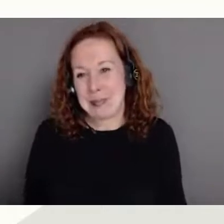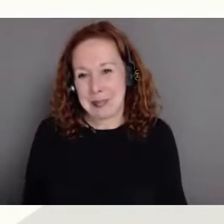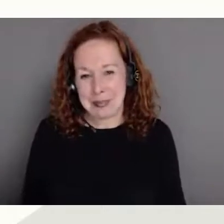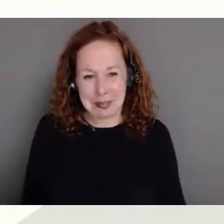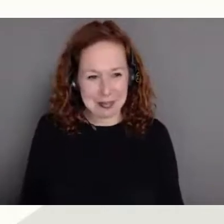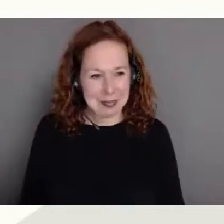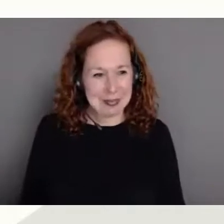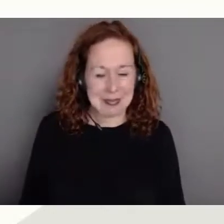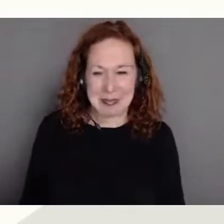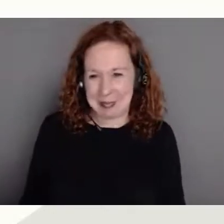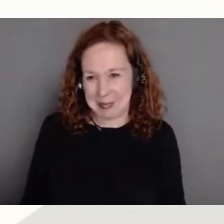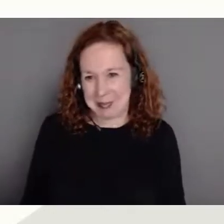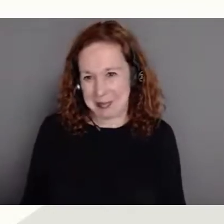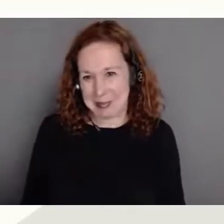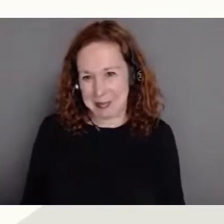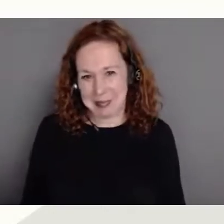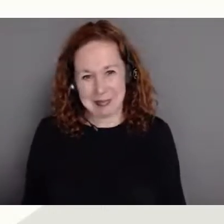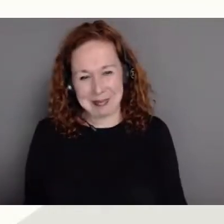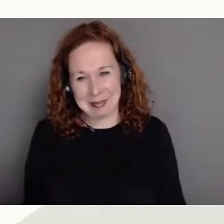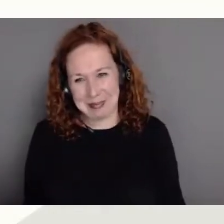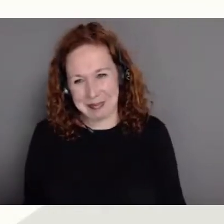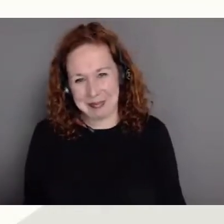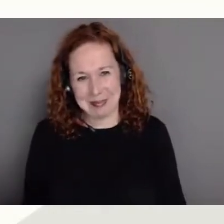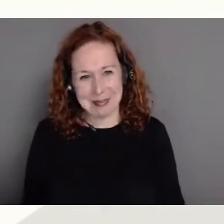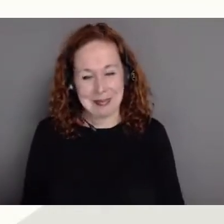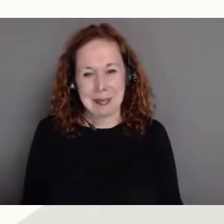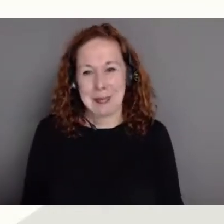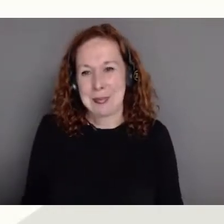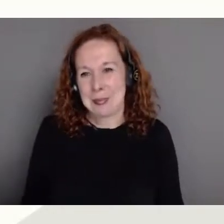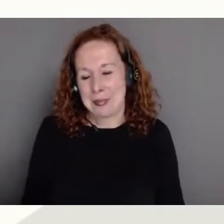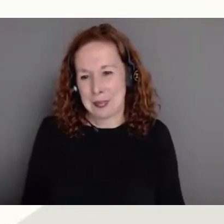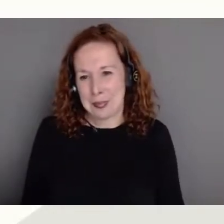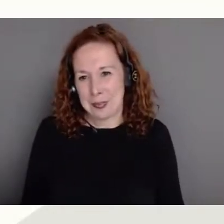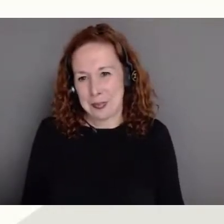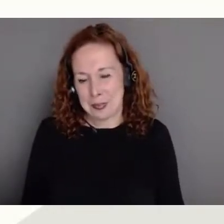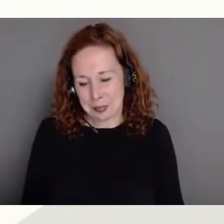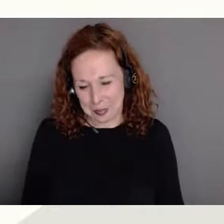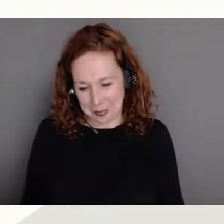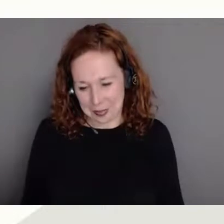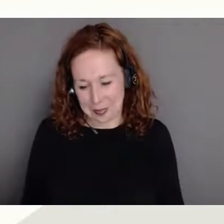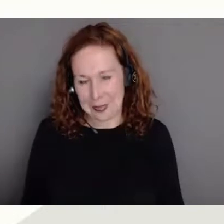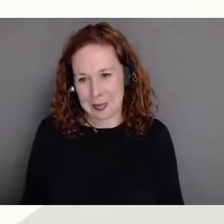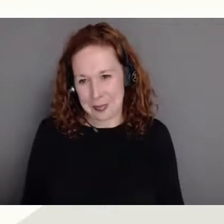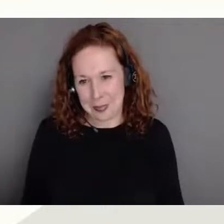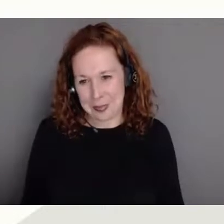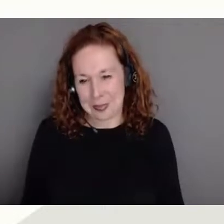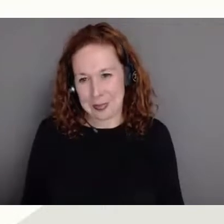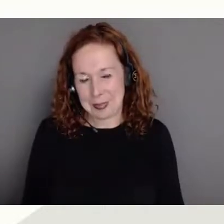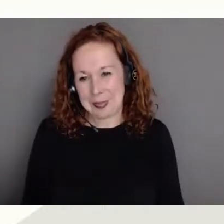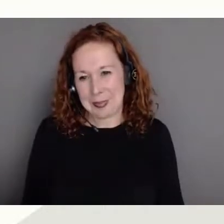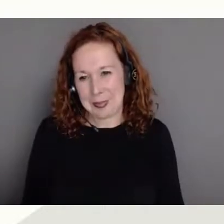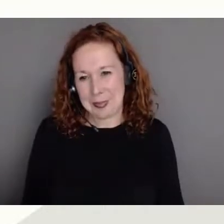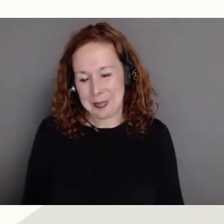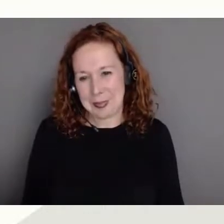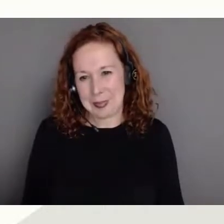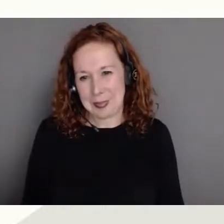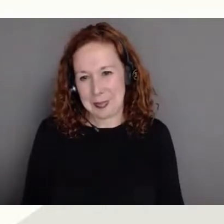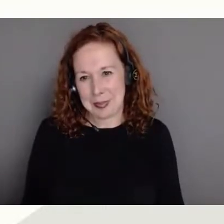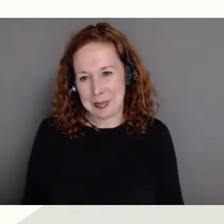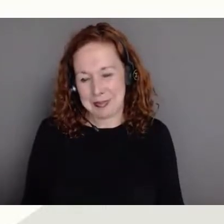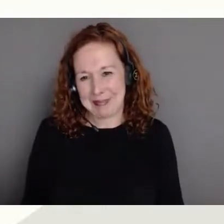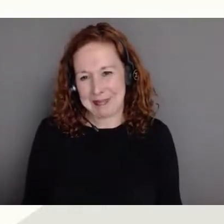She's super warm and friendly, folks. So if you have any questions or if you just want to send her love for being an amazing